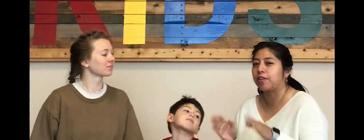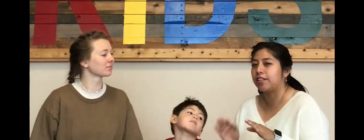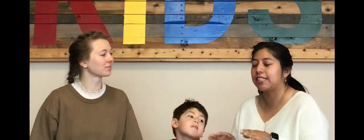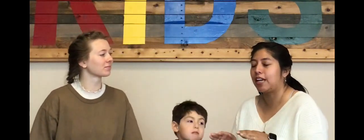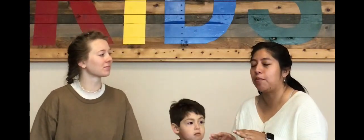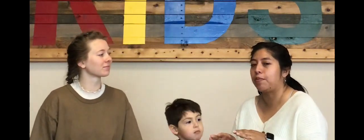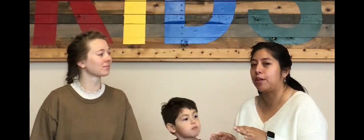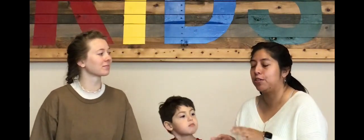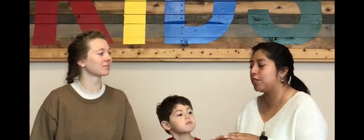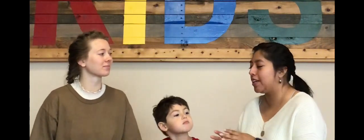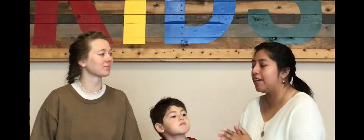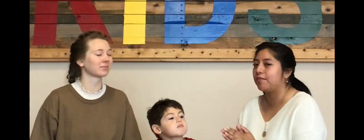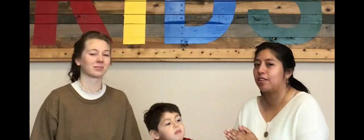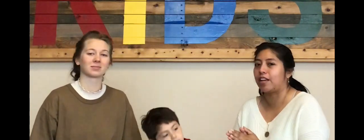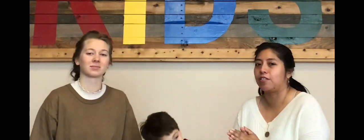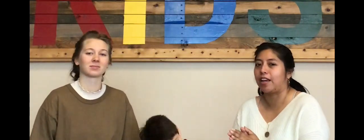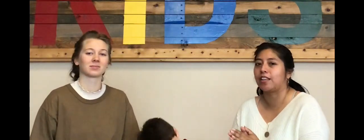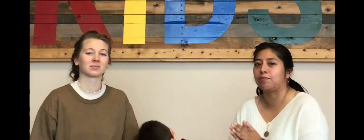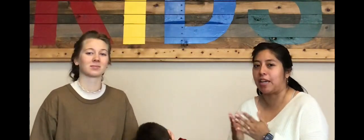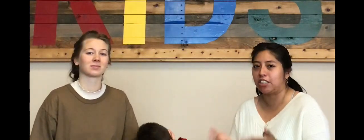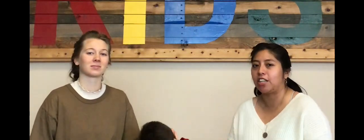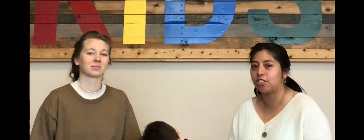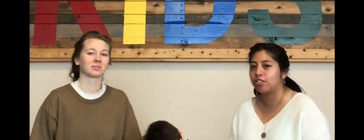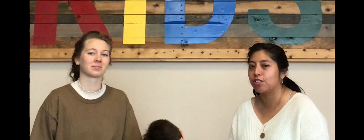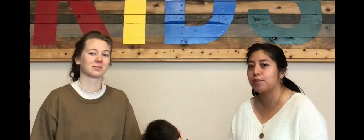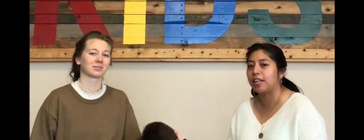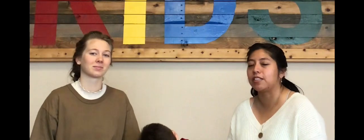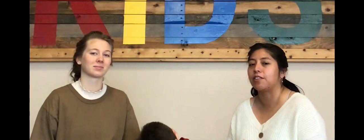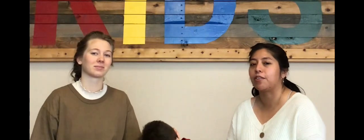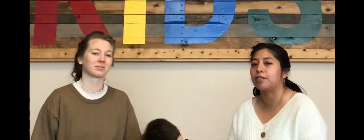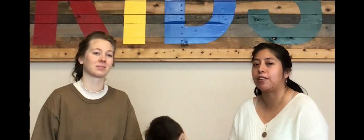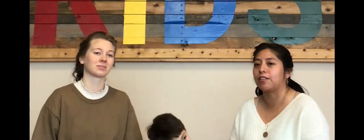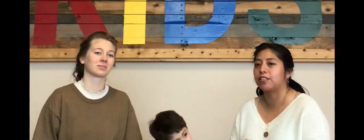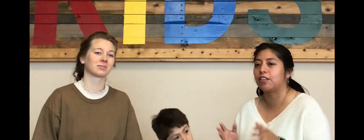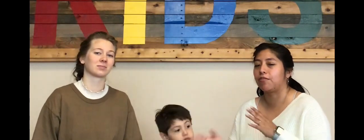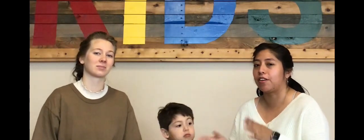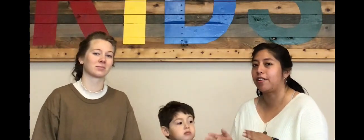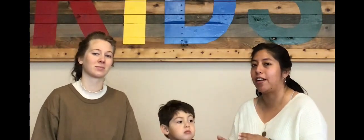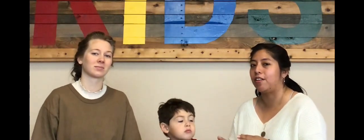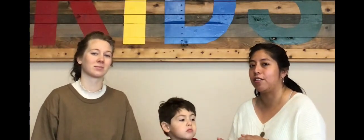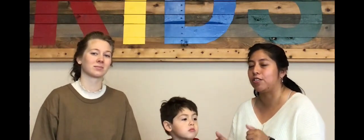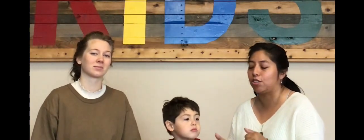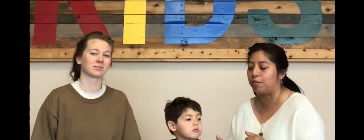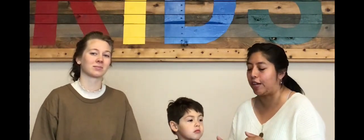they're saying, but usually they get the main gesture, and so as long as you can figure that out, you should be good.